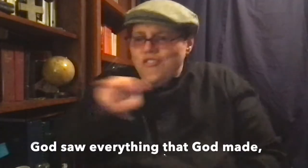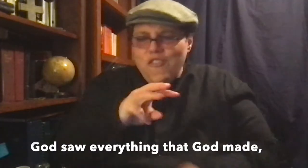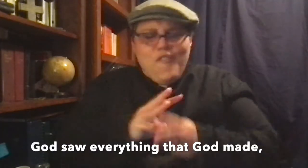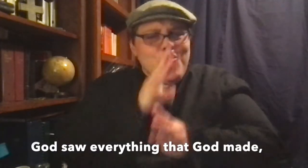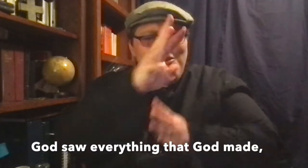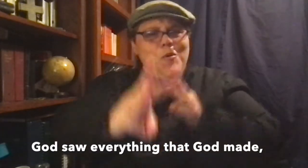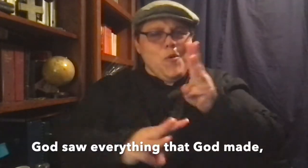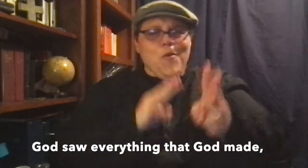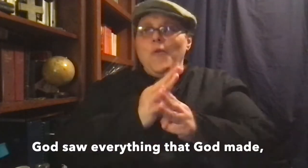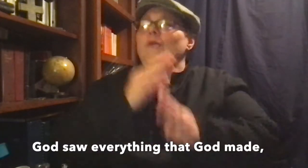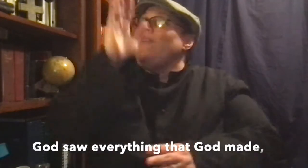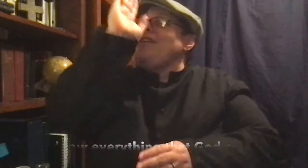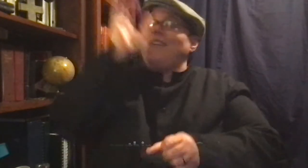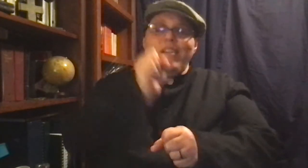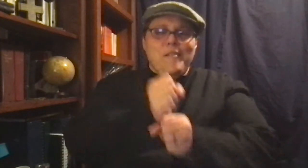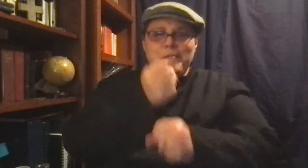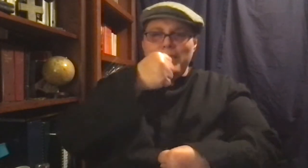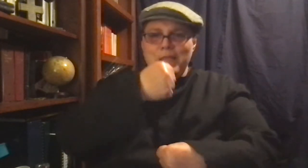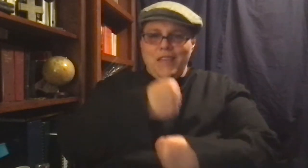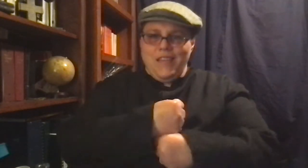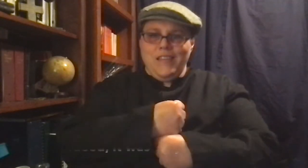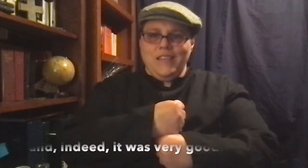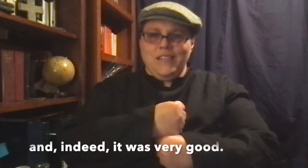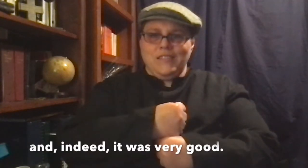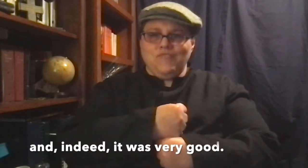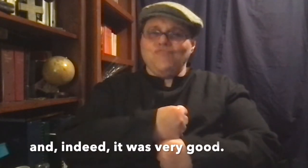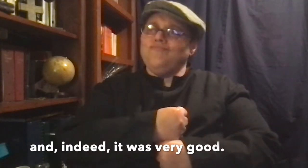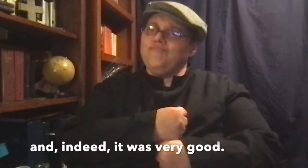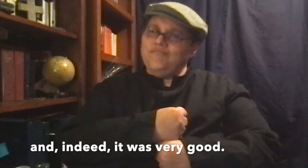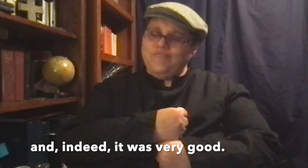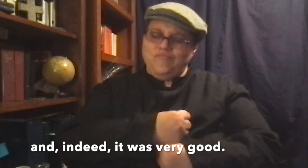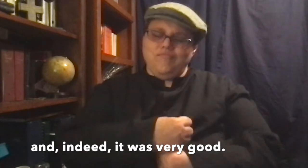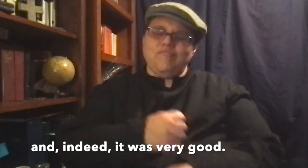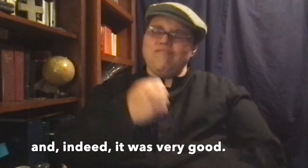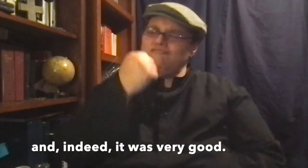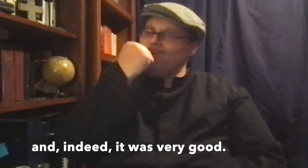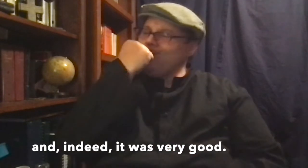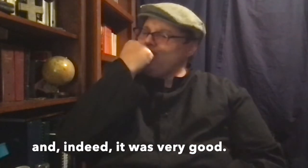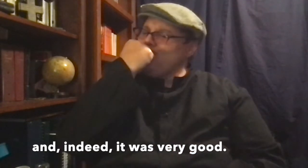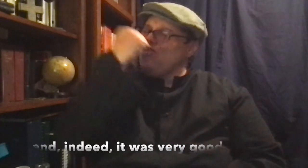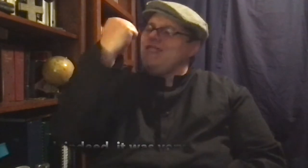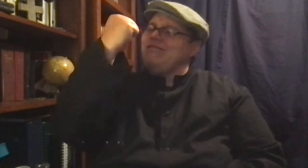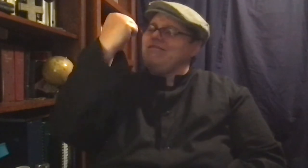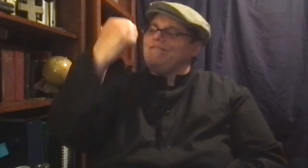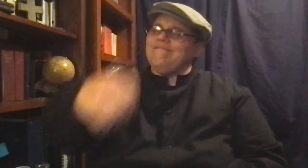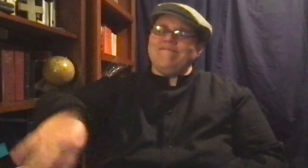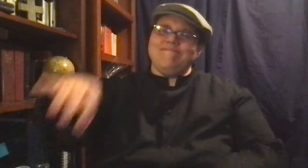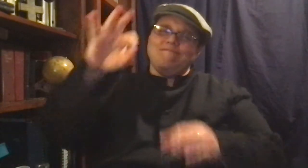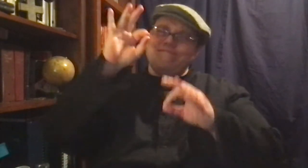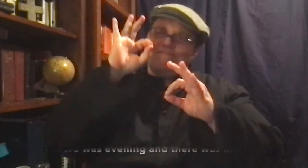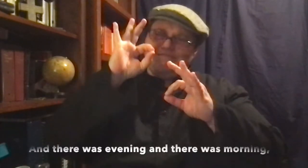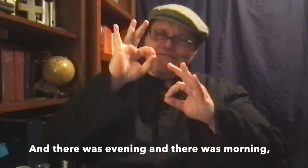God saw everything that God made, and indeed, it was very, very good.